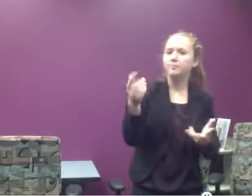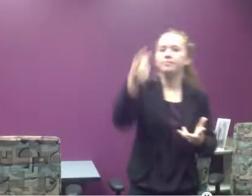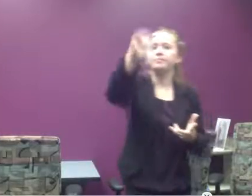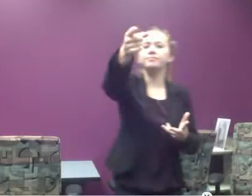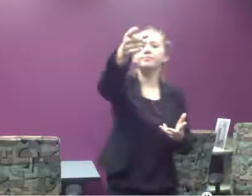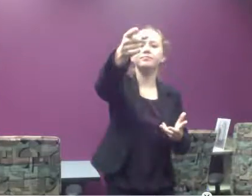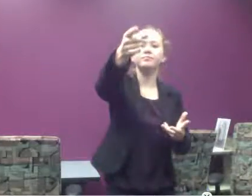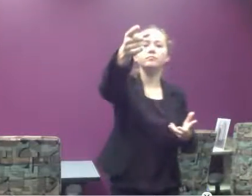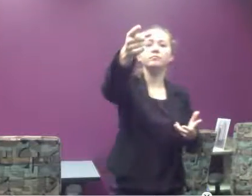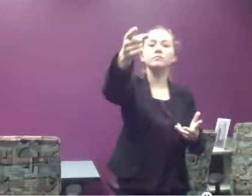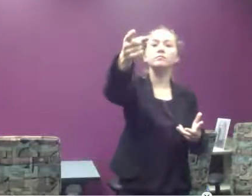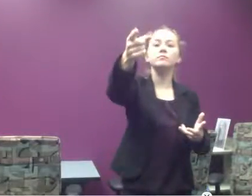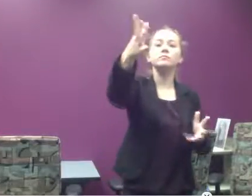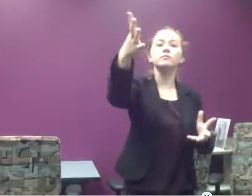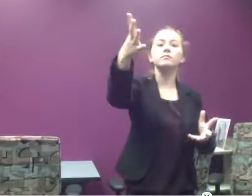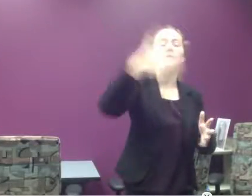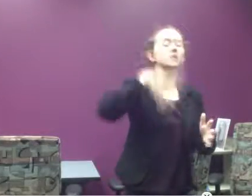So how do you know that it's a flower?